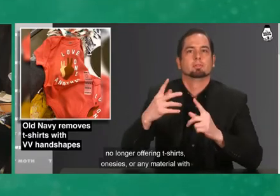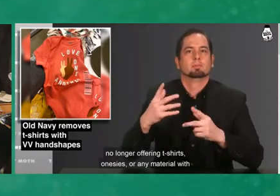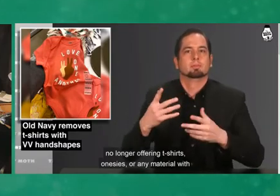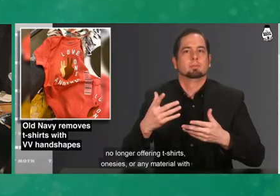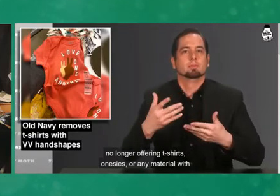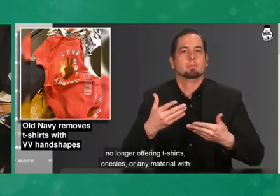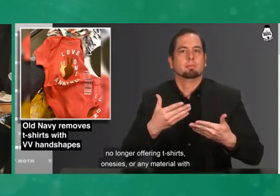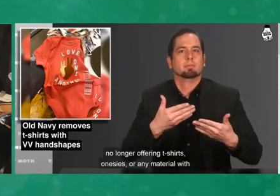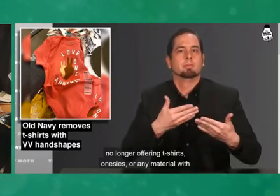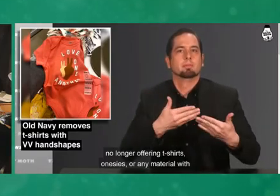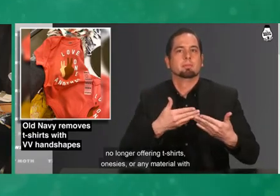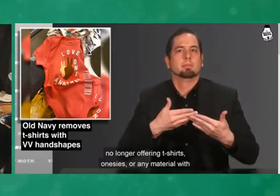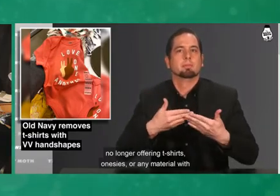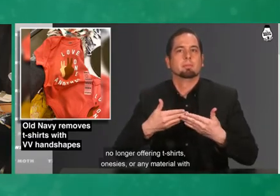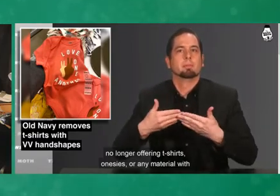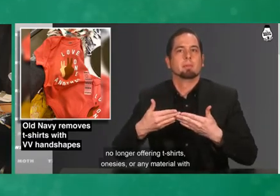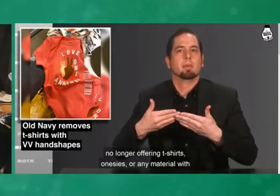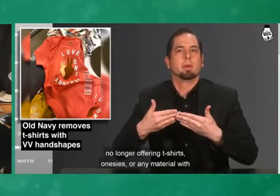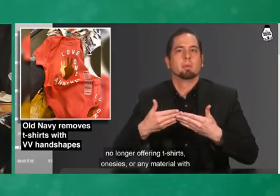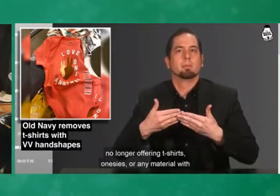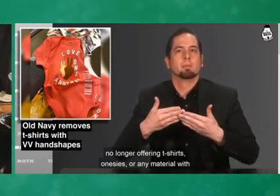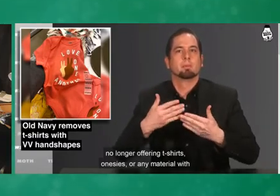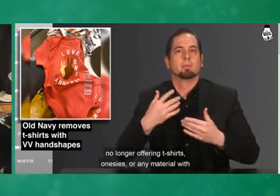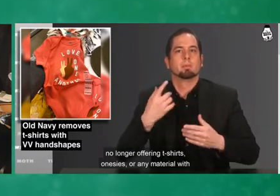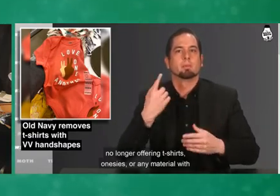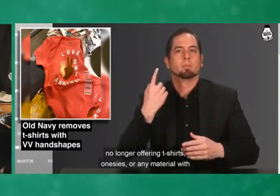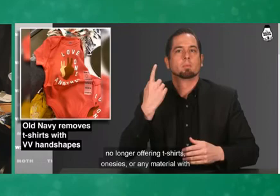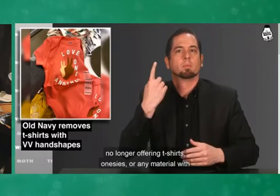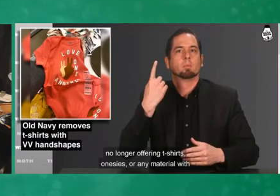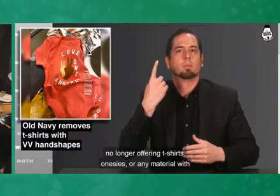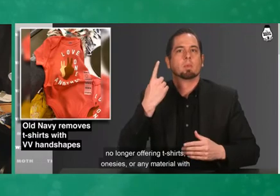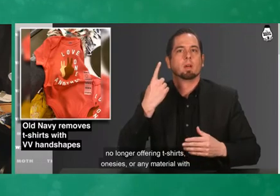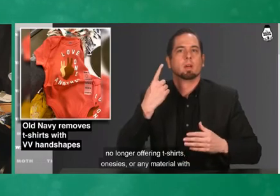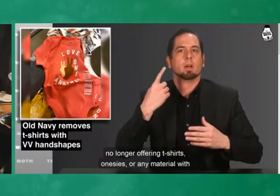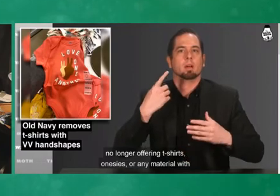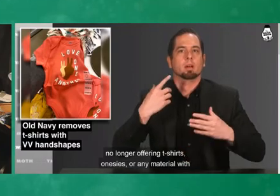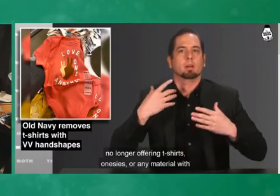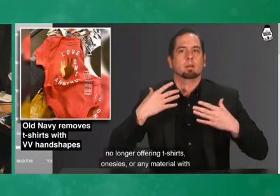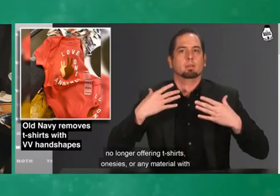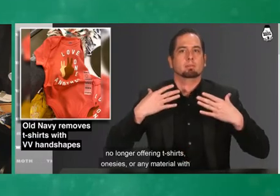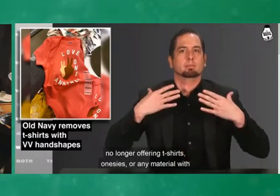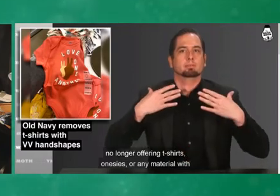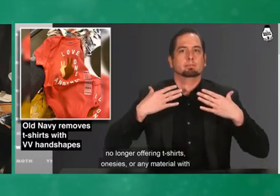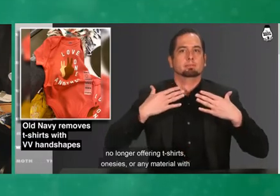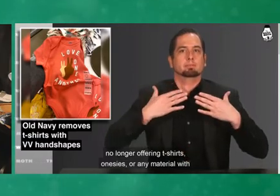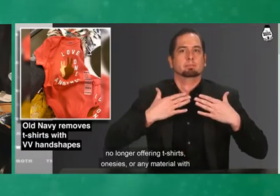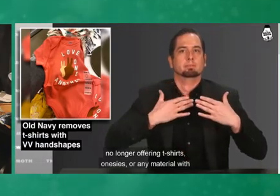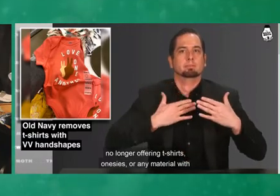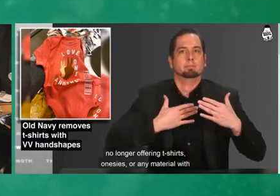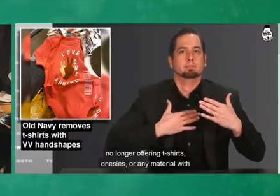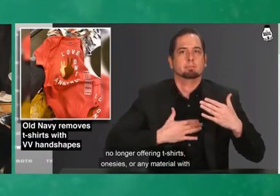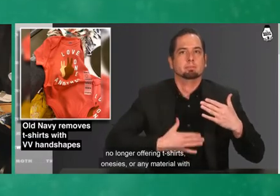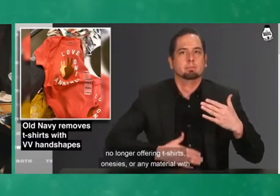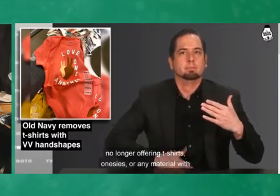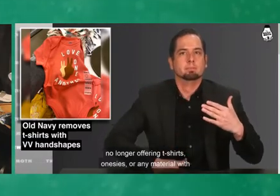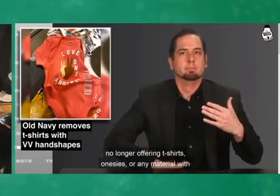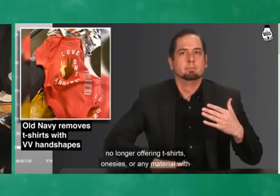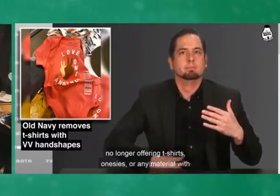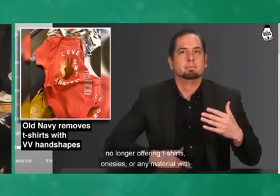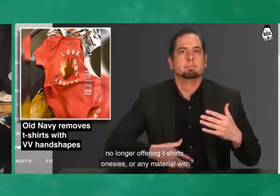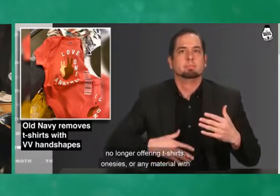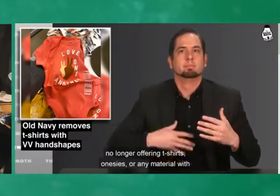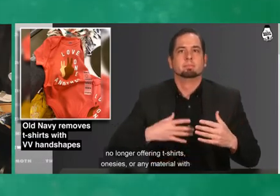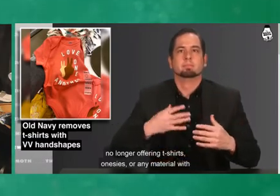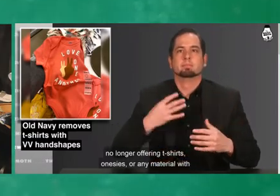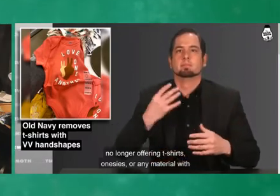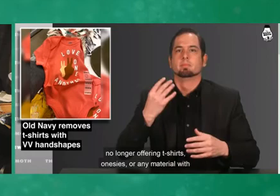T-shirts, you know, like baby stuff, and like basically anything you can wear, or